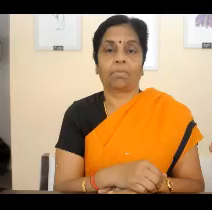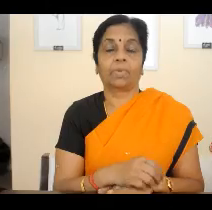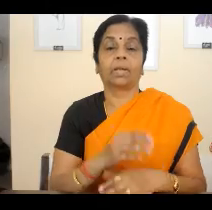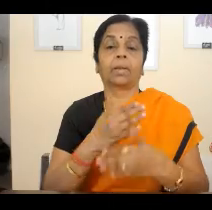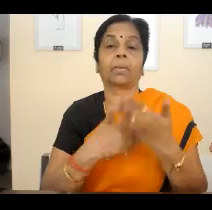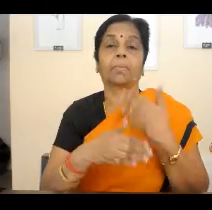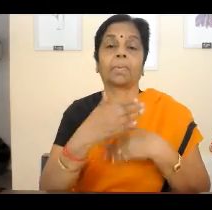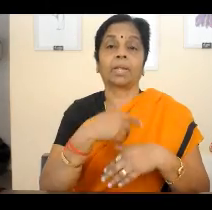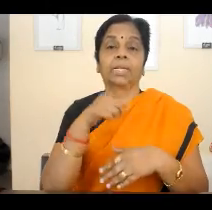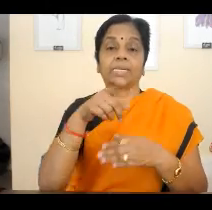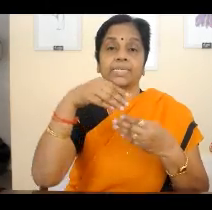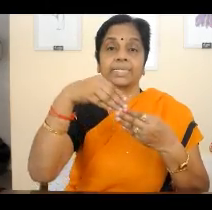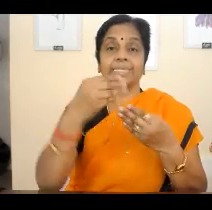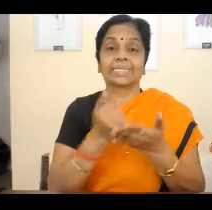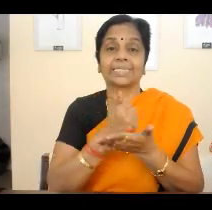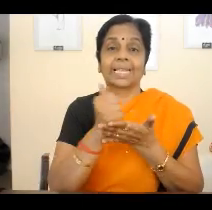Disability certificates.